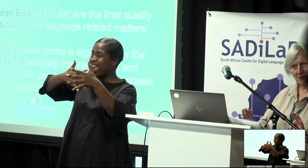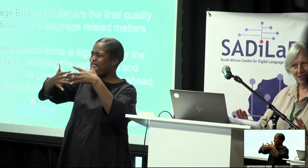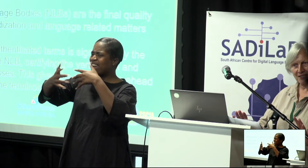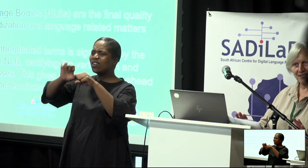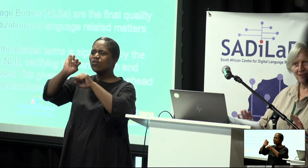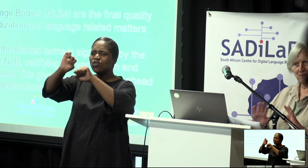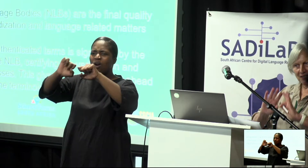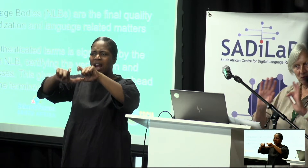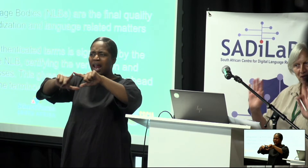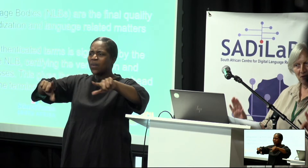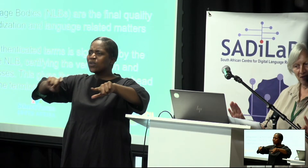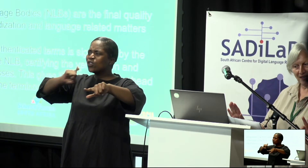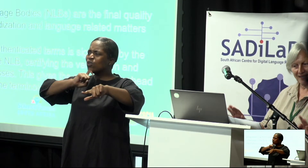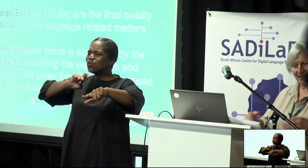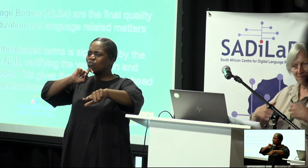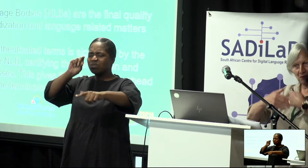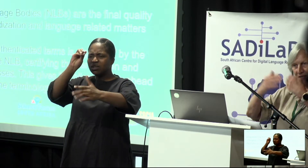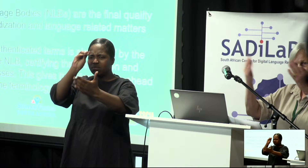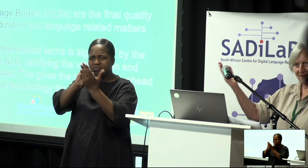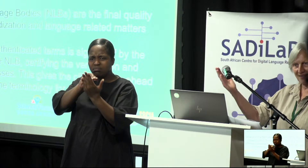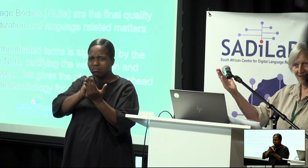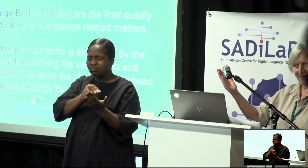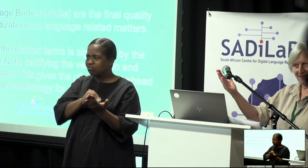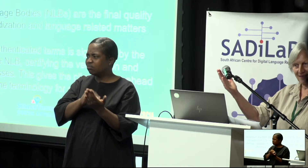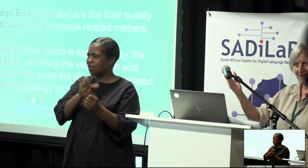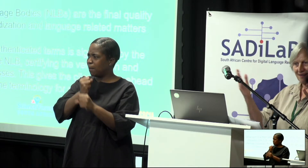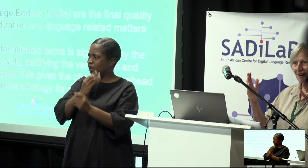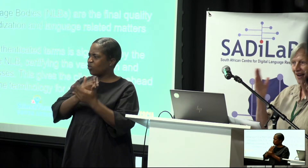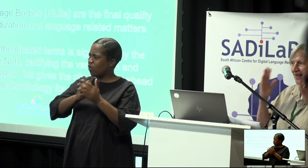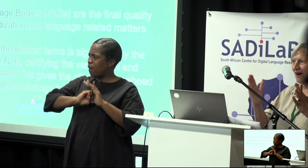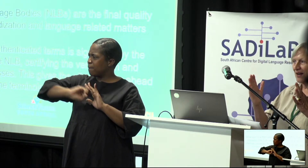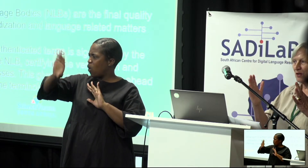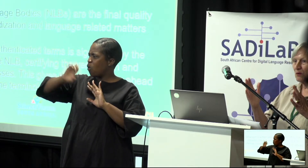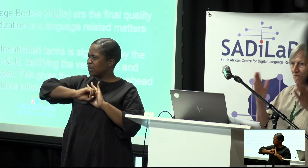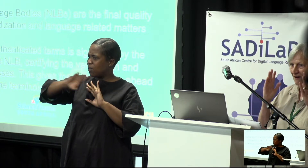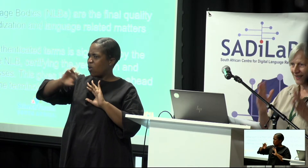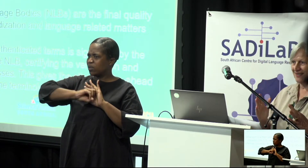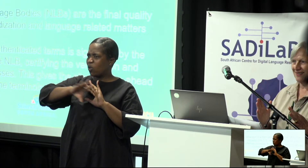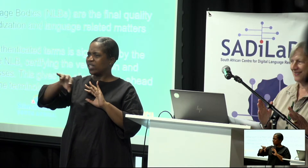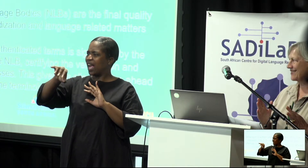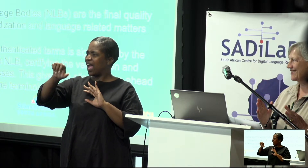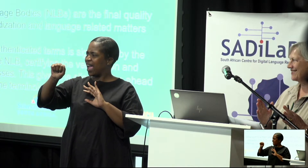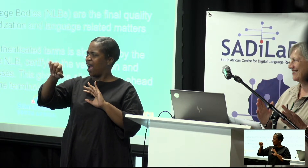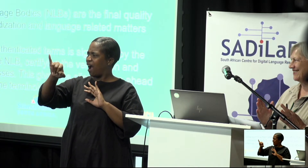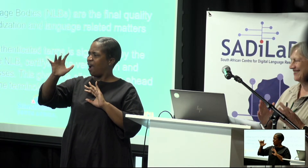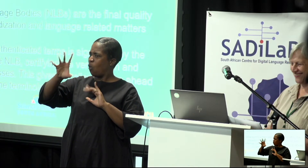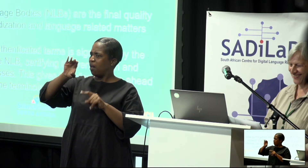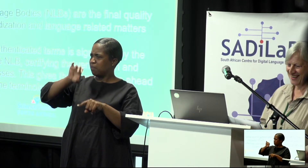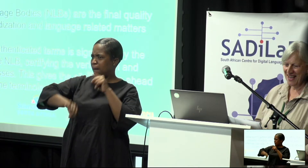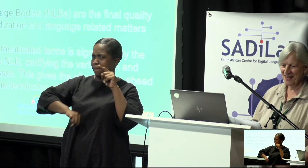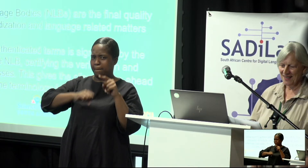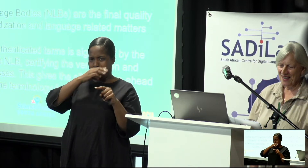your language in the best way you can and put it out there. AI will find it.